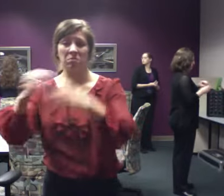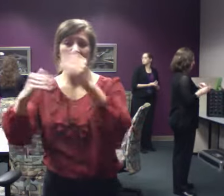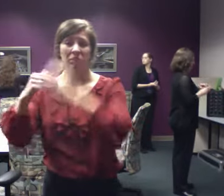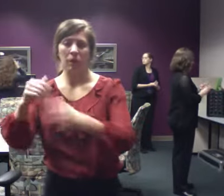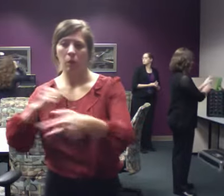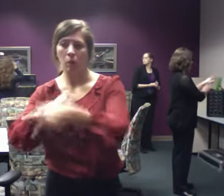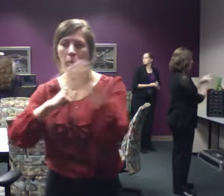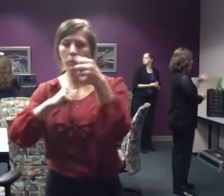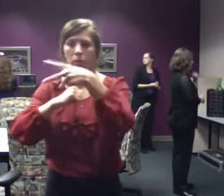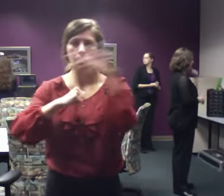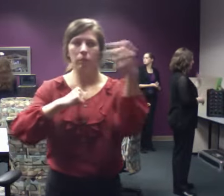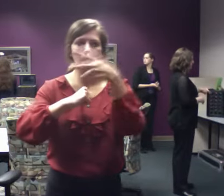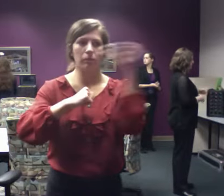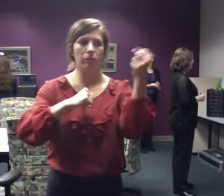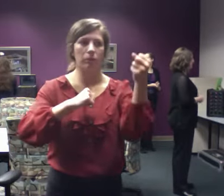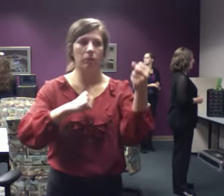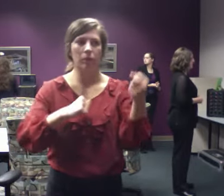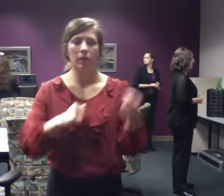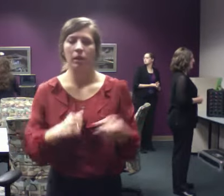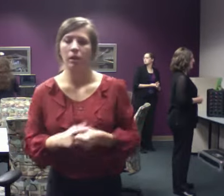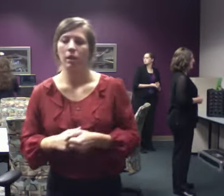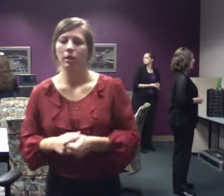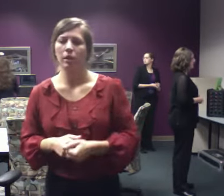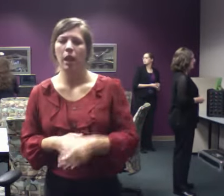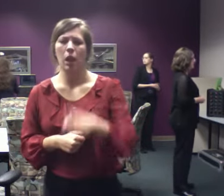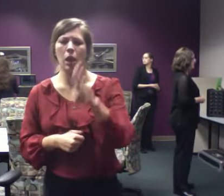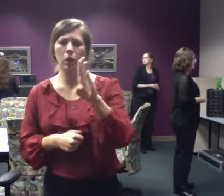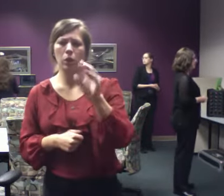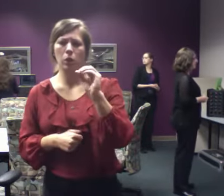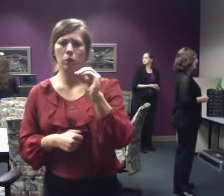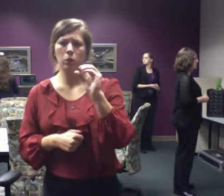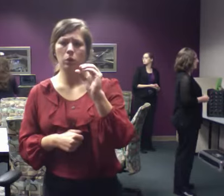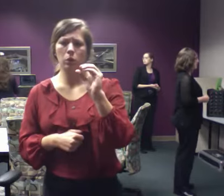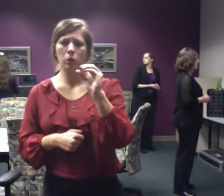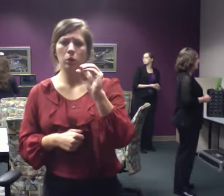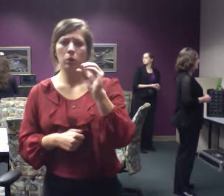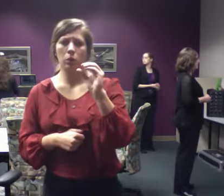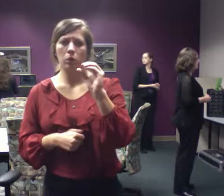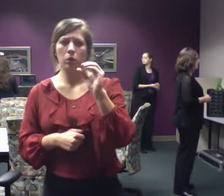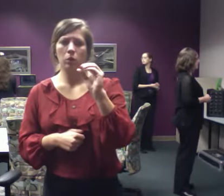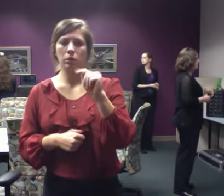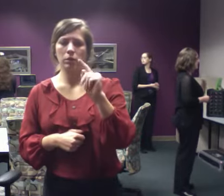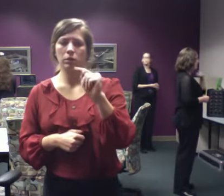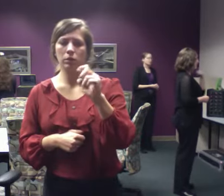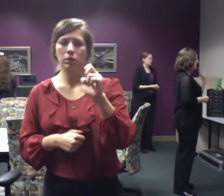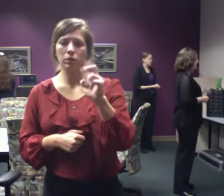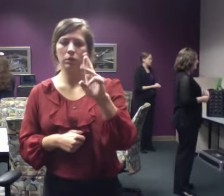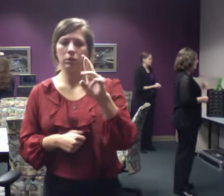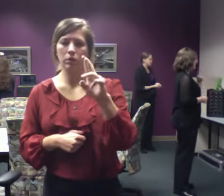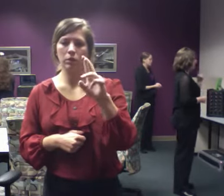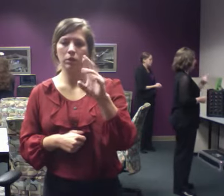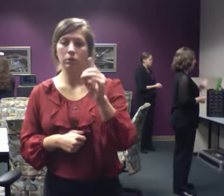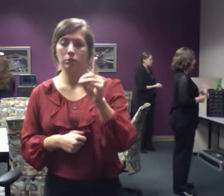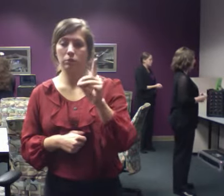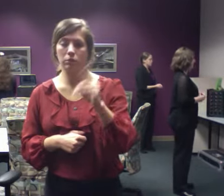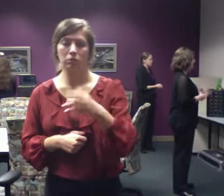Europe. They looted it effectively. Now, I'm sure the Russians would say, hey, we didn't loot it. We're just taking back what you guys destroyed. And it